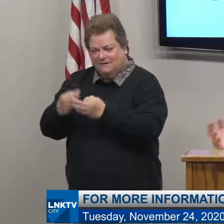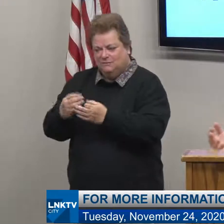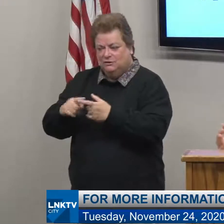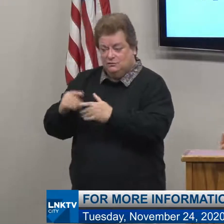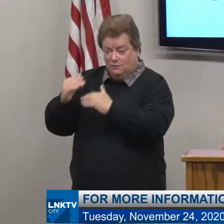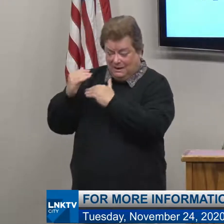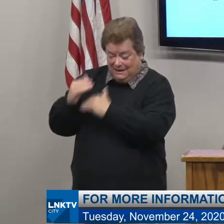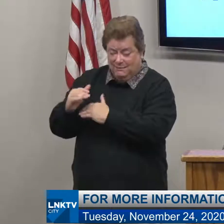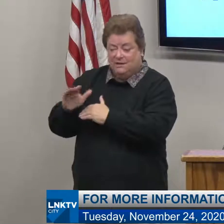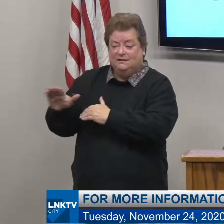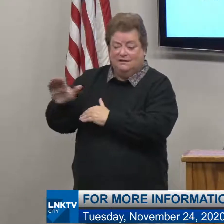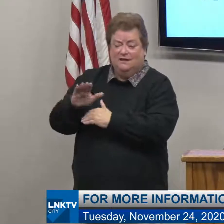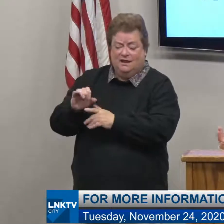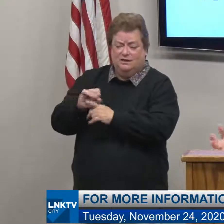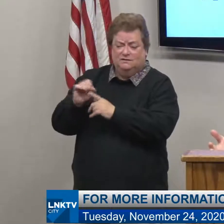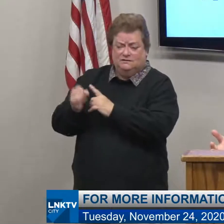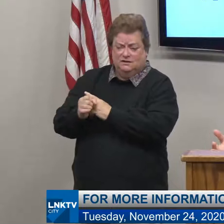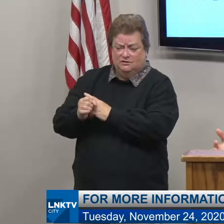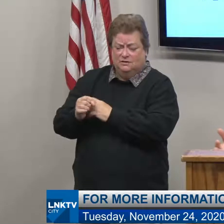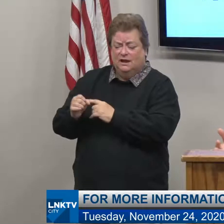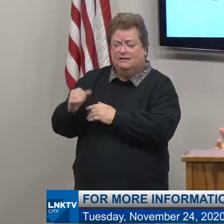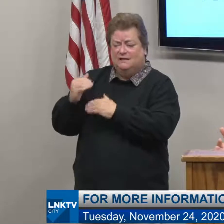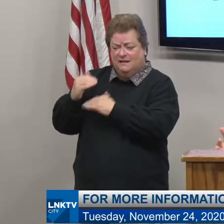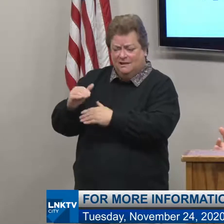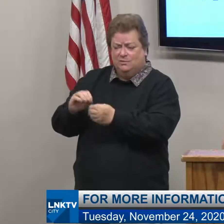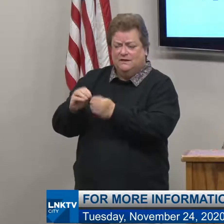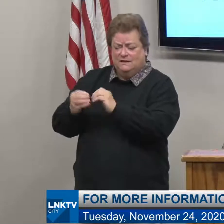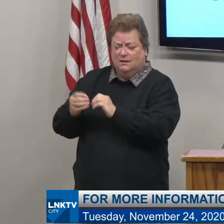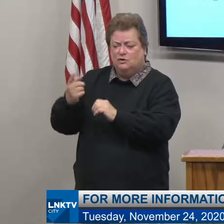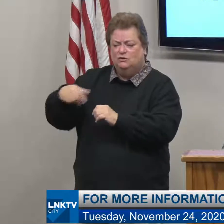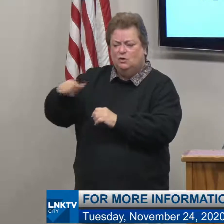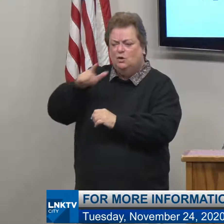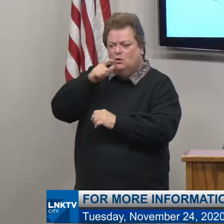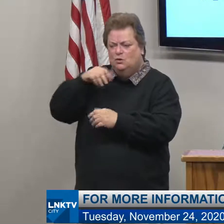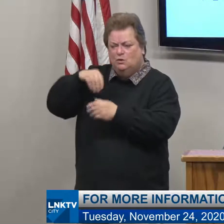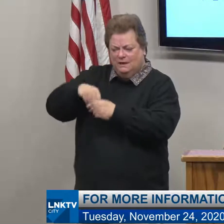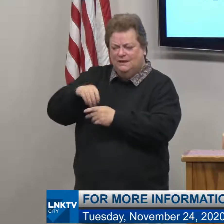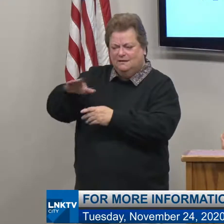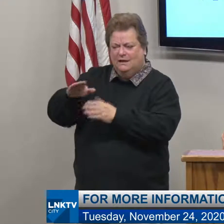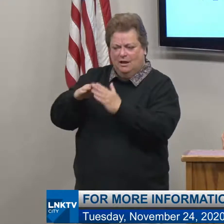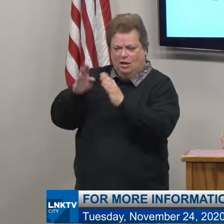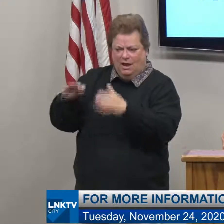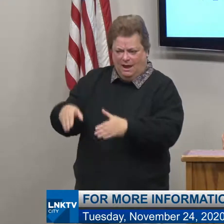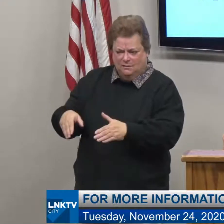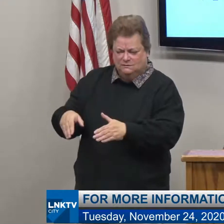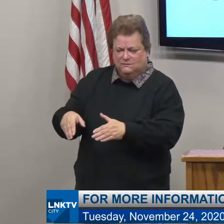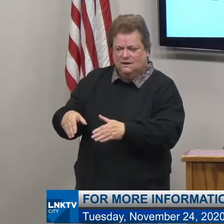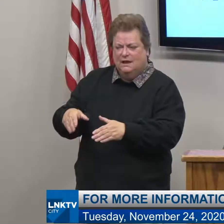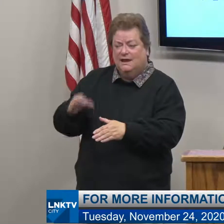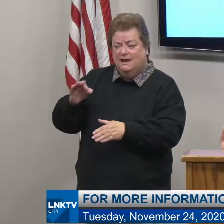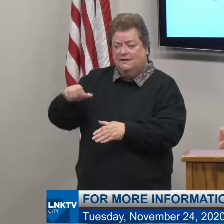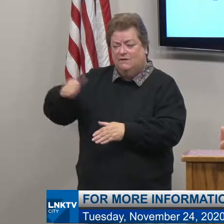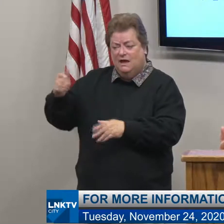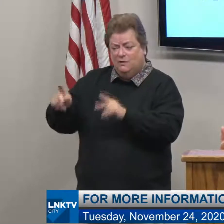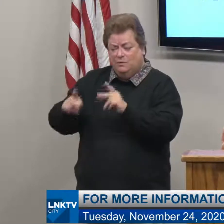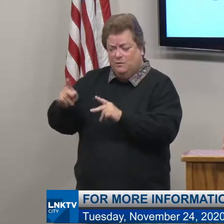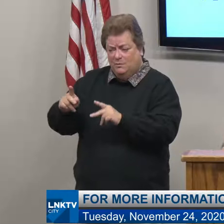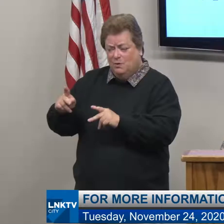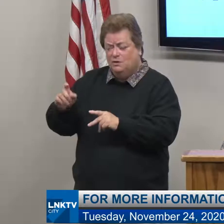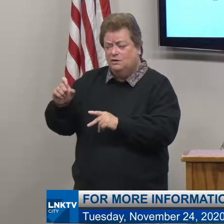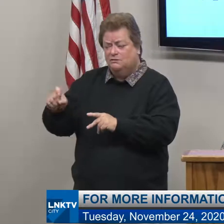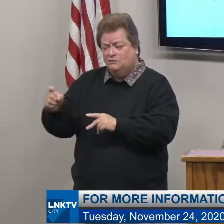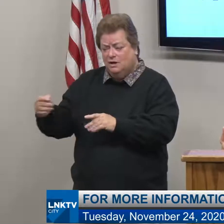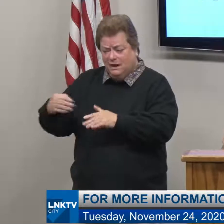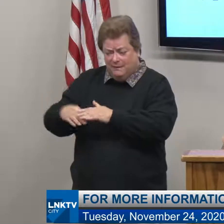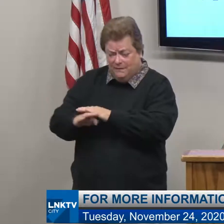their situation, limit their gatherings to those only in their household. If they have others in, they should be 6 foot apart.